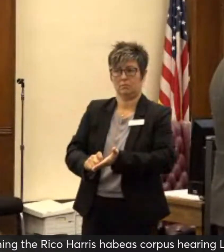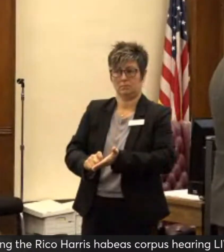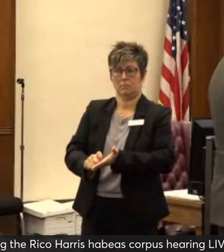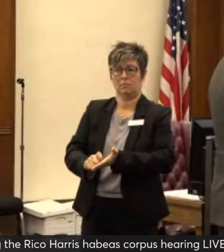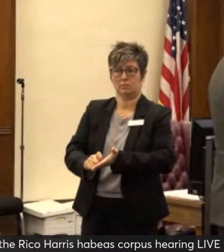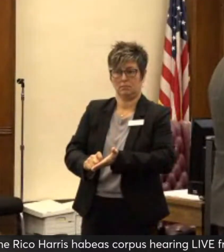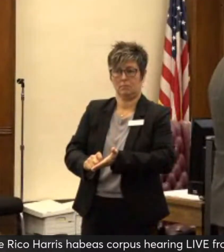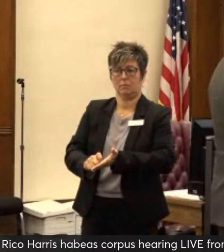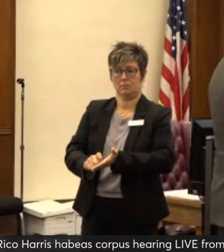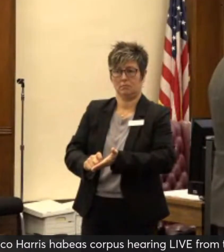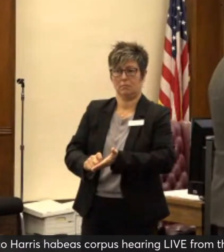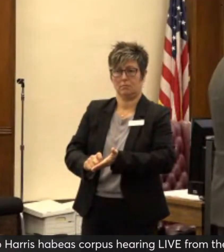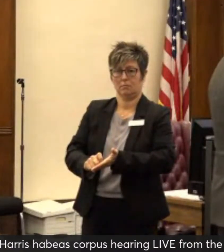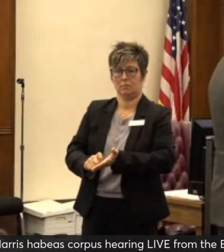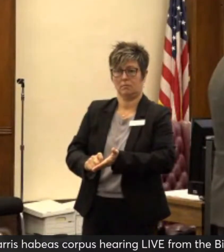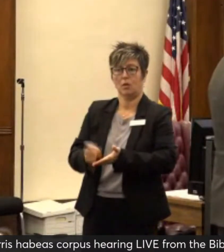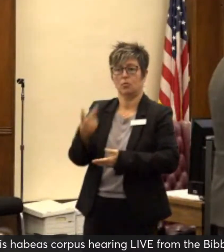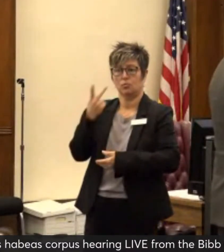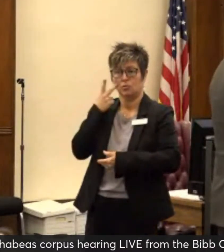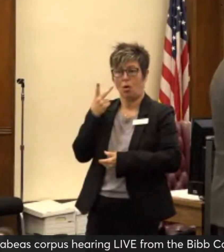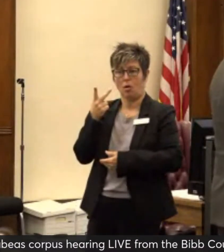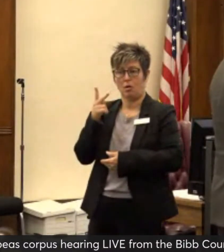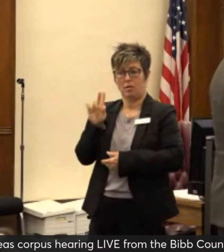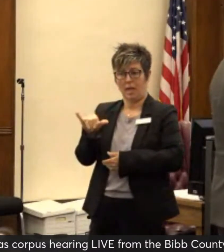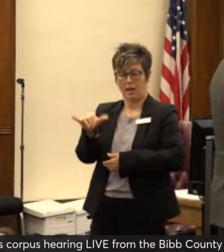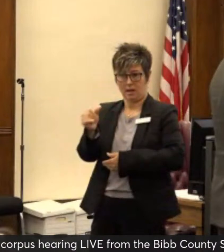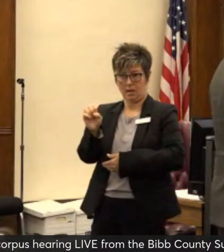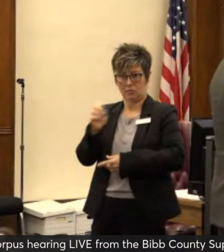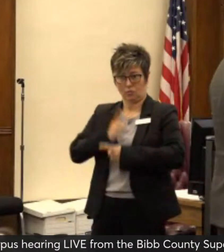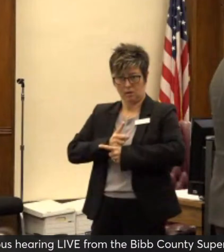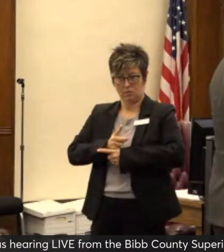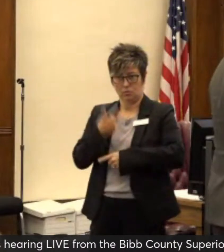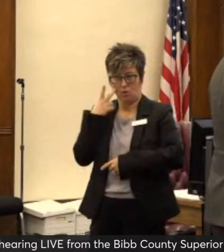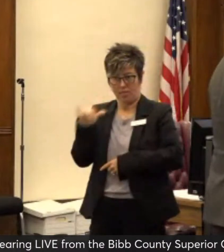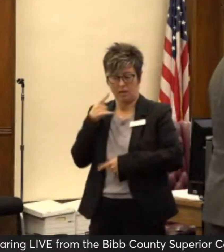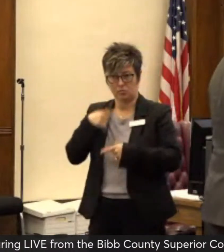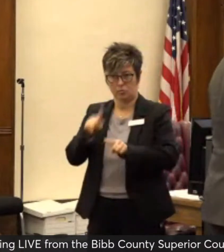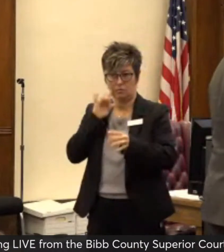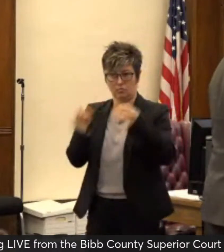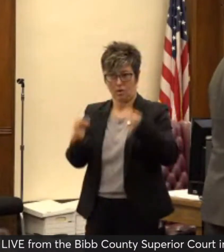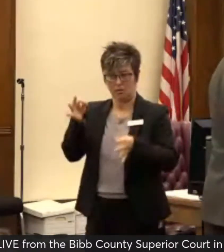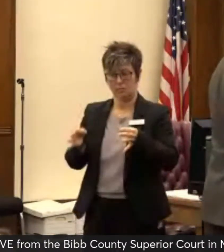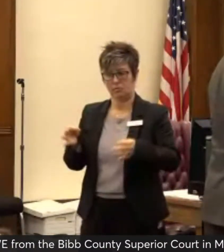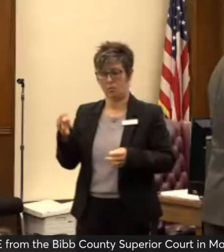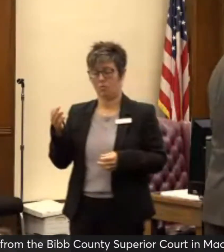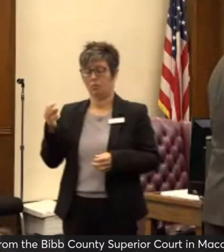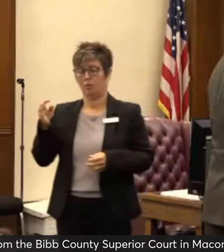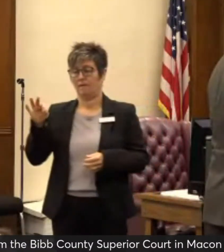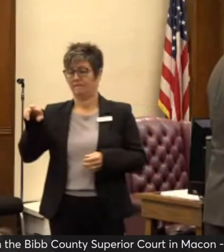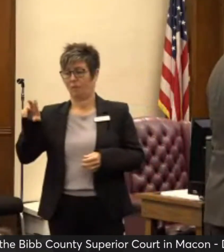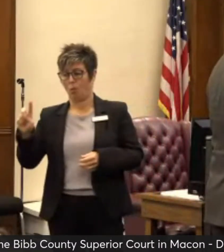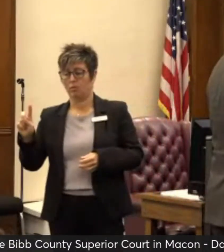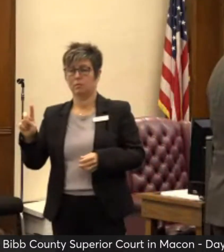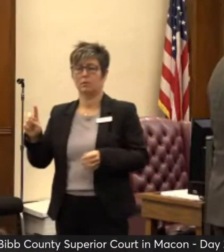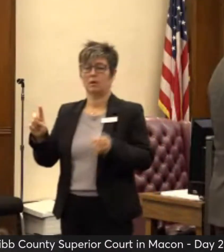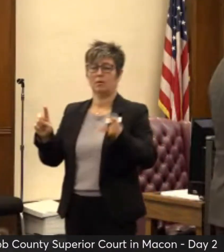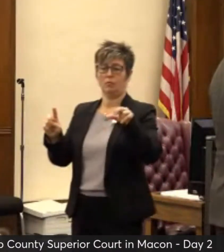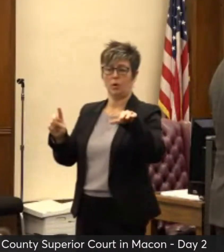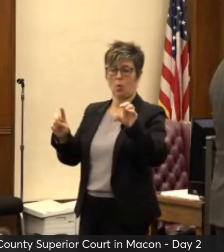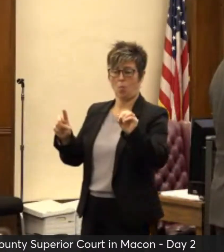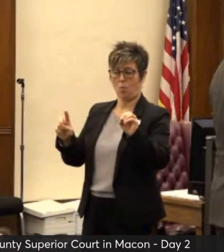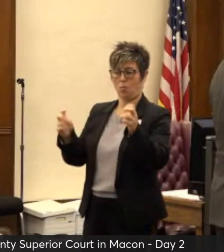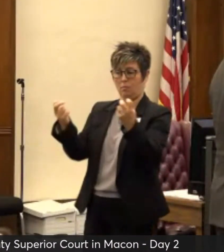And that's what you saw in this instance, I believe you testified? yes, You saw Mr. Ford and Mr. Harris communicating in